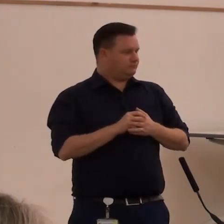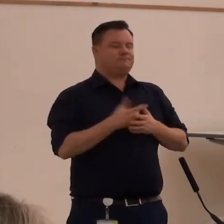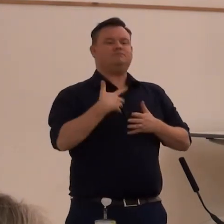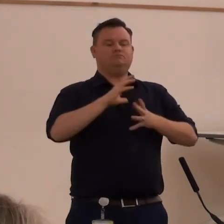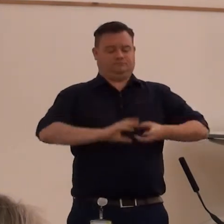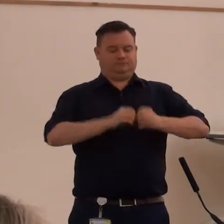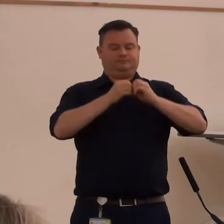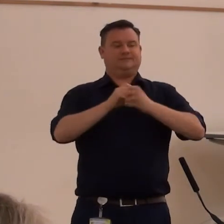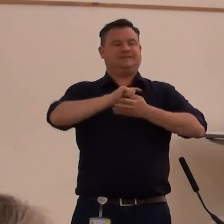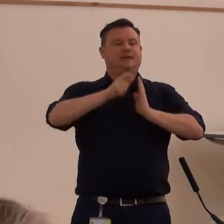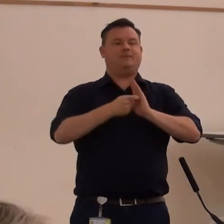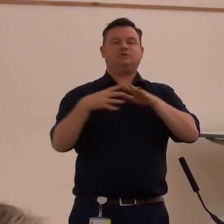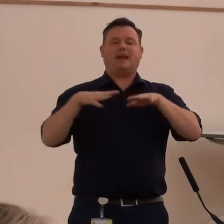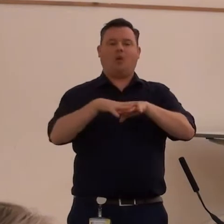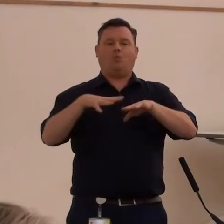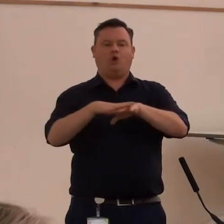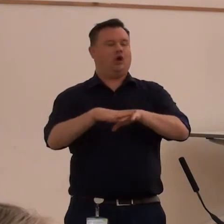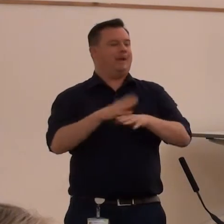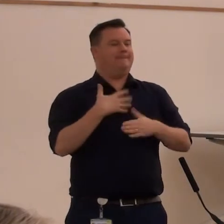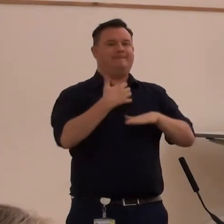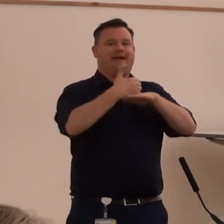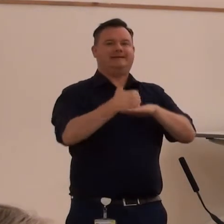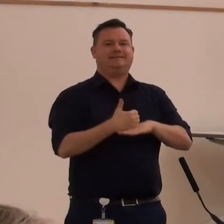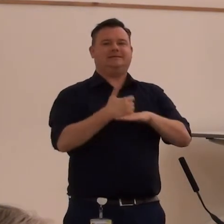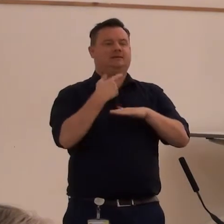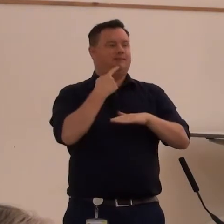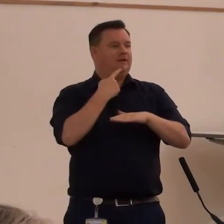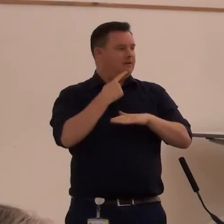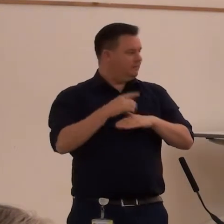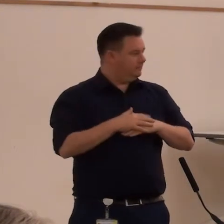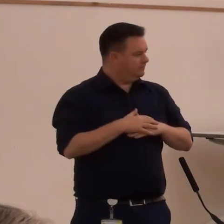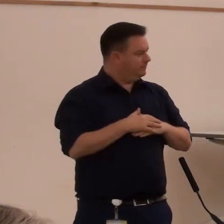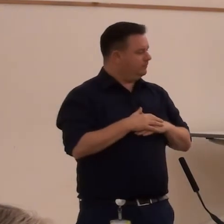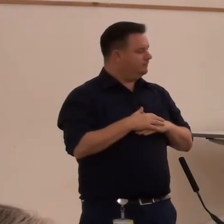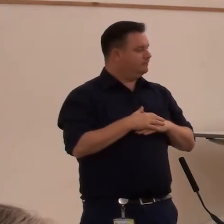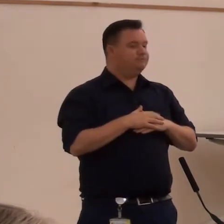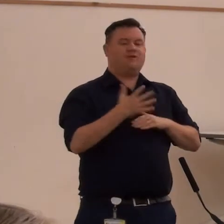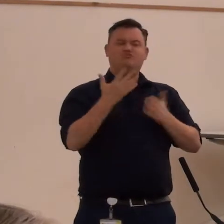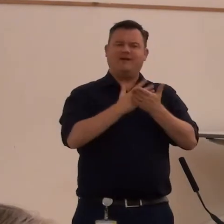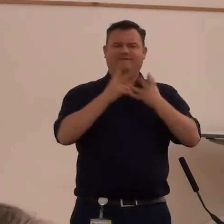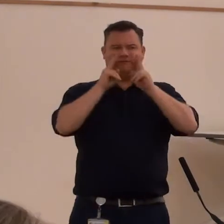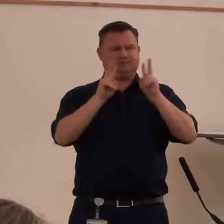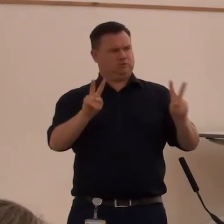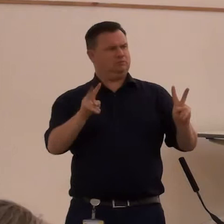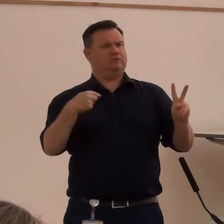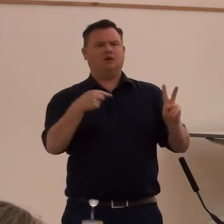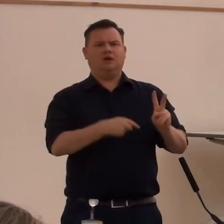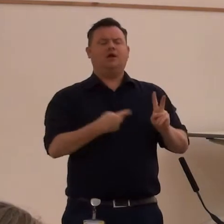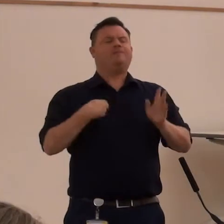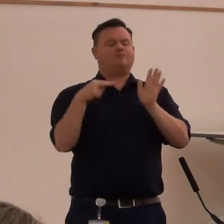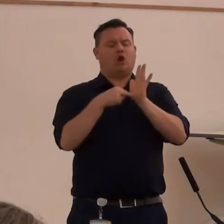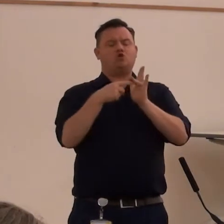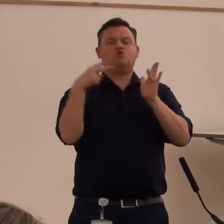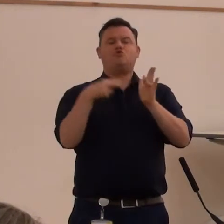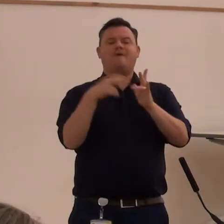Network. And it's basically, we were out on the streets, we were very visible, we were doing non-violent